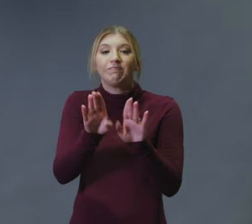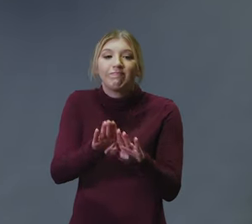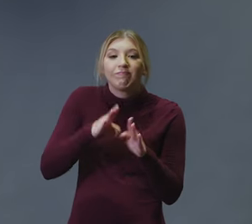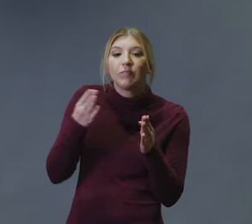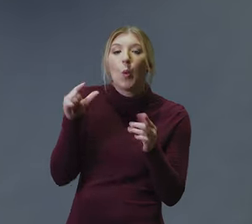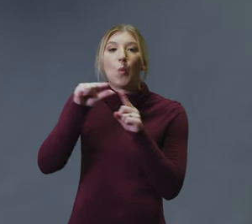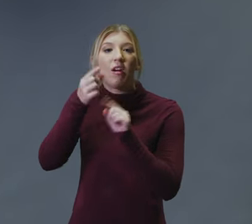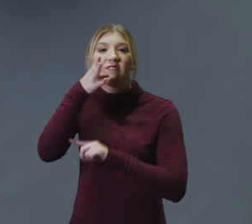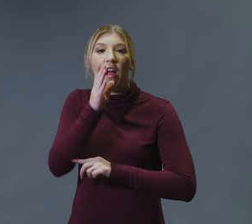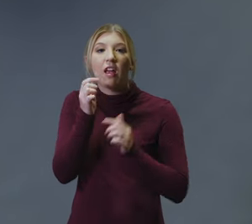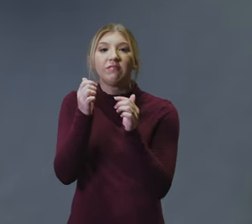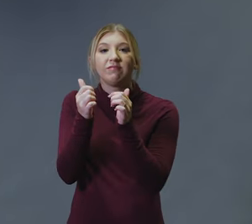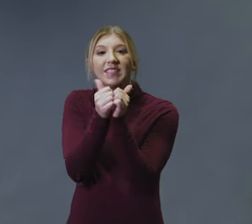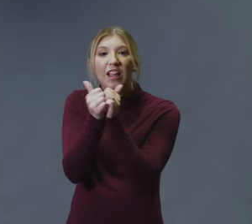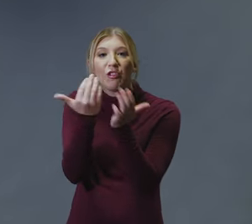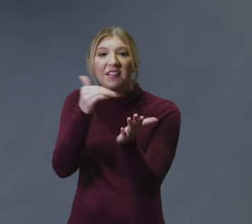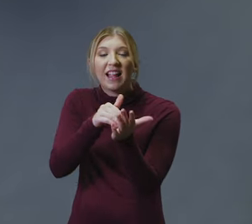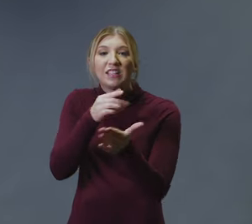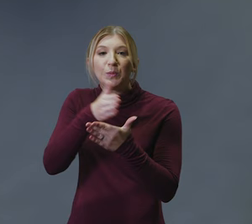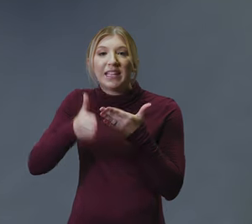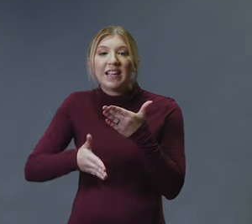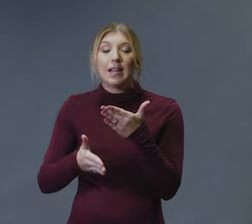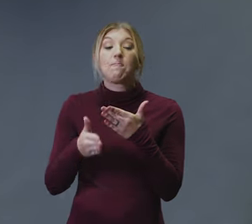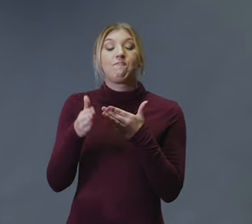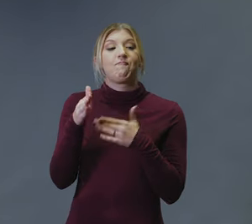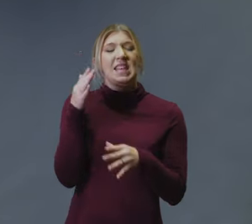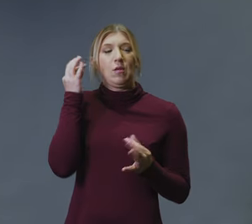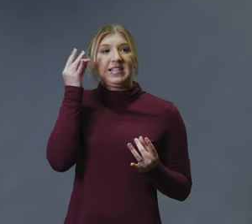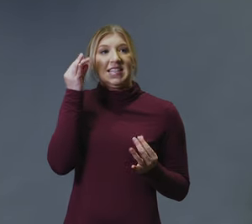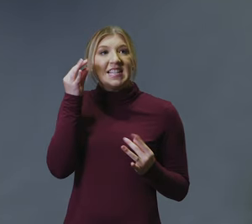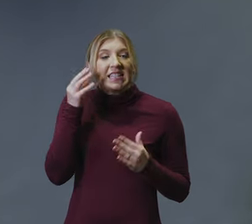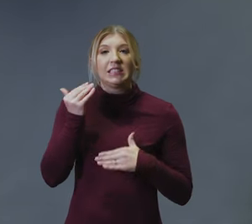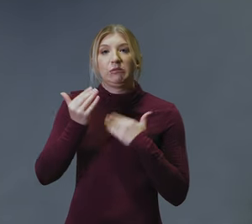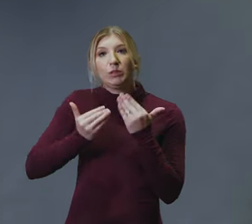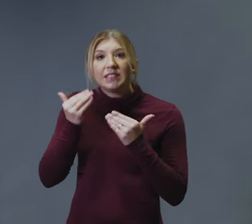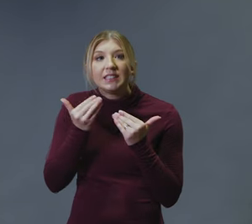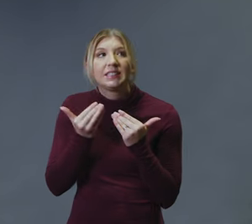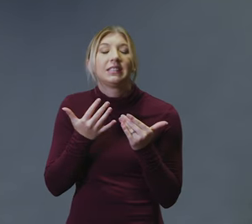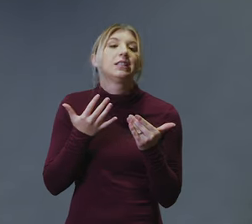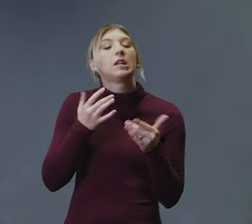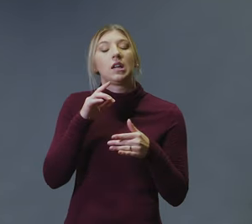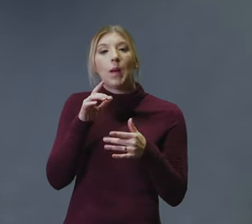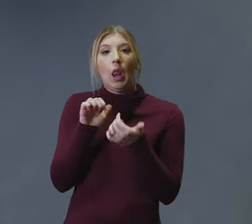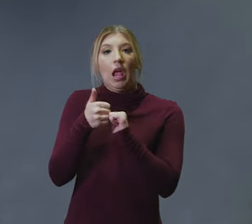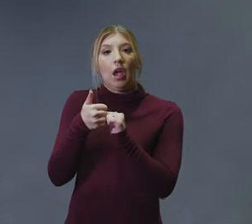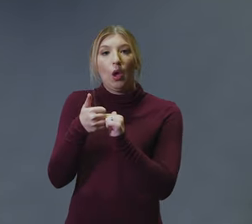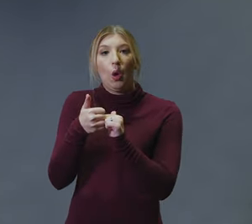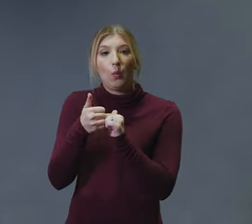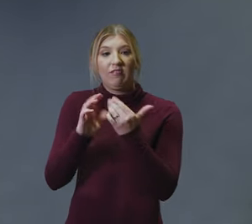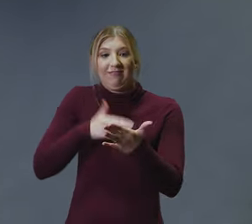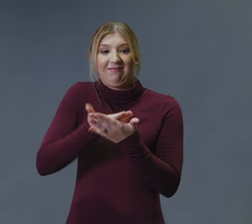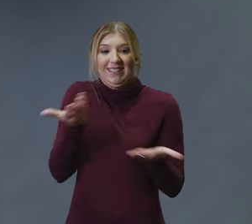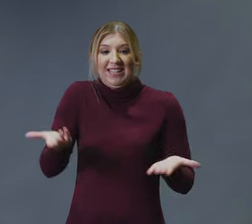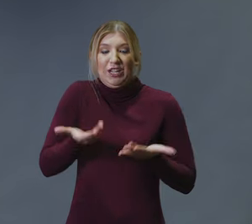of God with you all this weekend. You know, I was thinking and processing about even how we've gotten to this